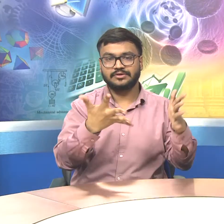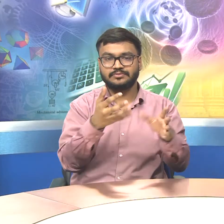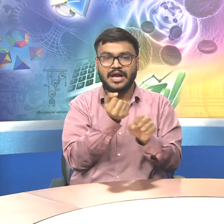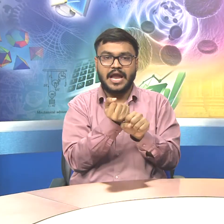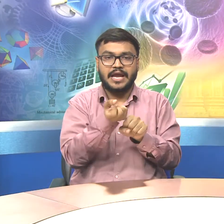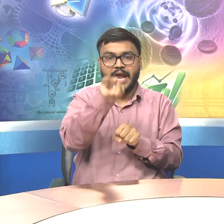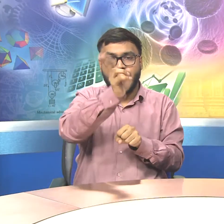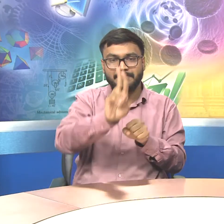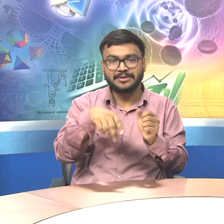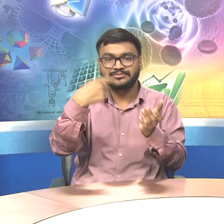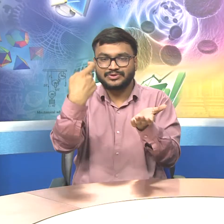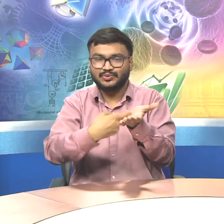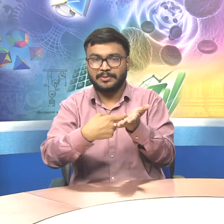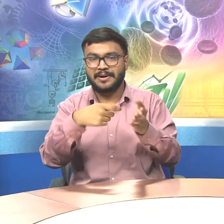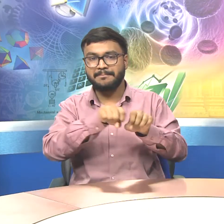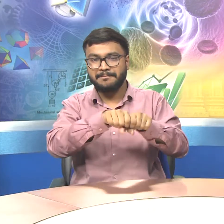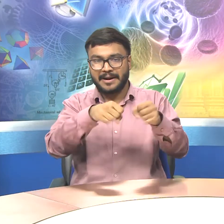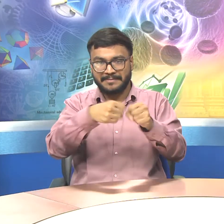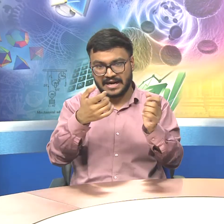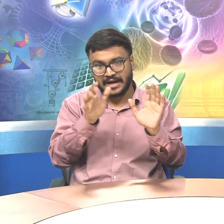grammatical mistakes in ISL.